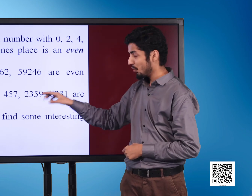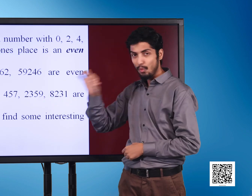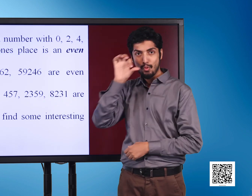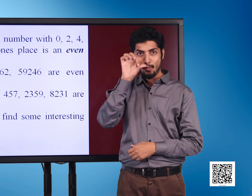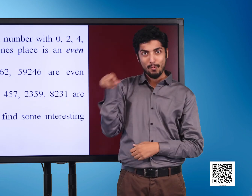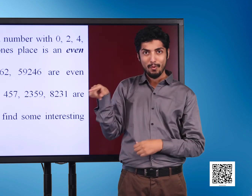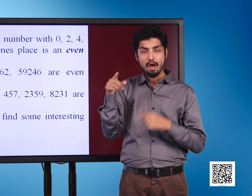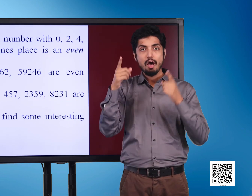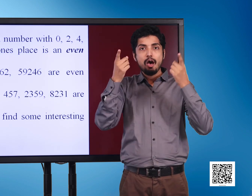2,359,